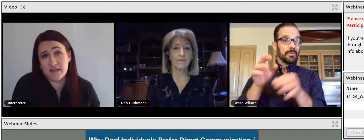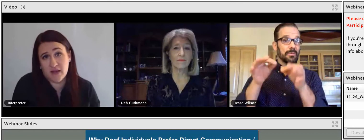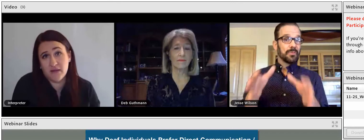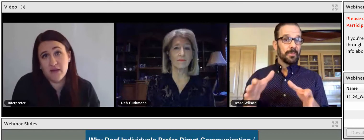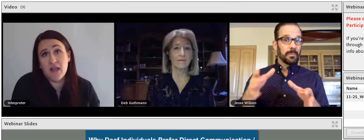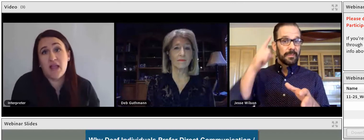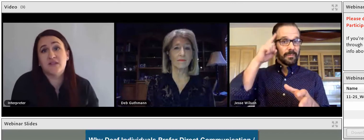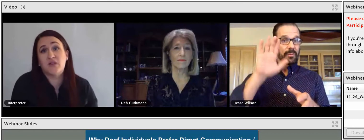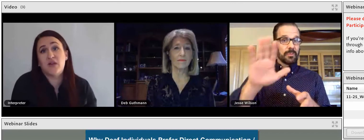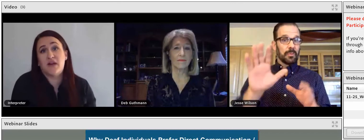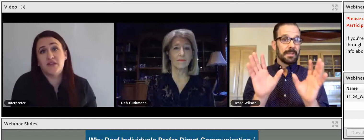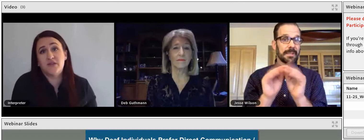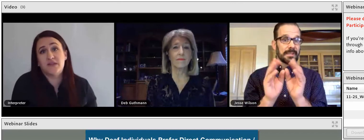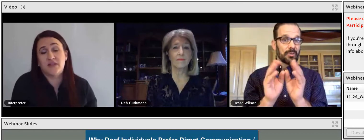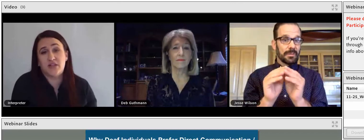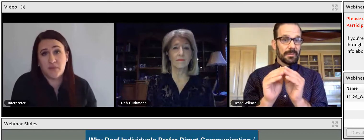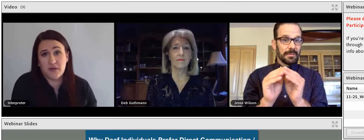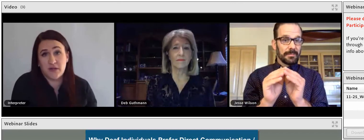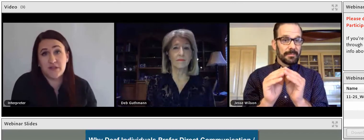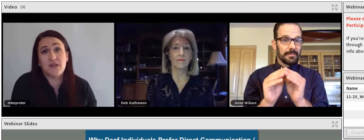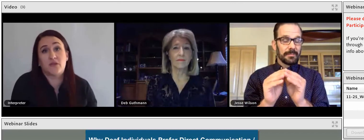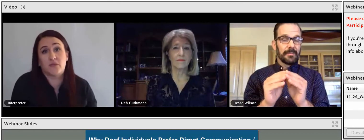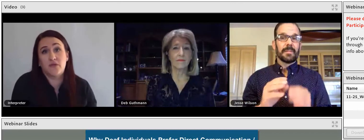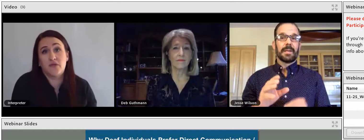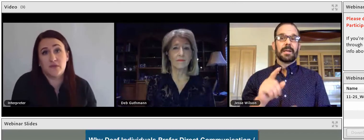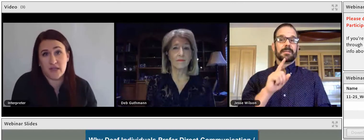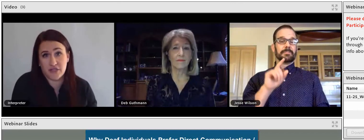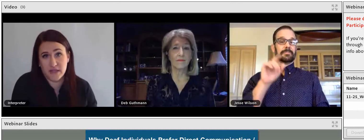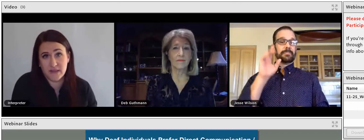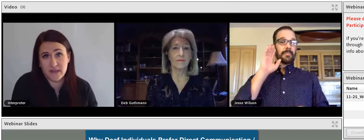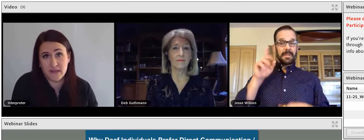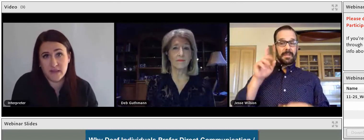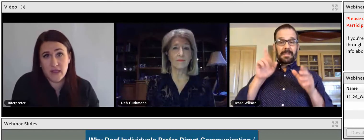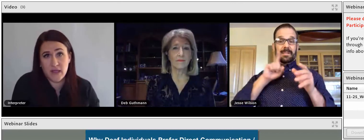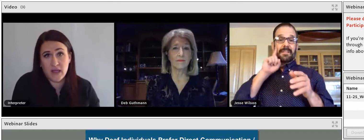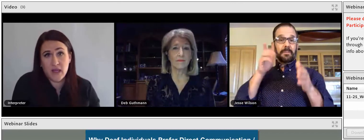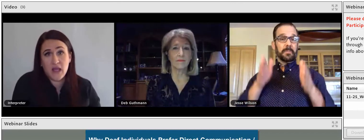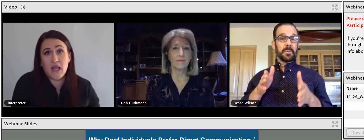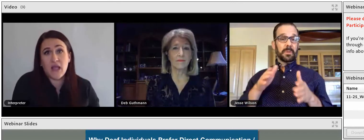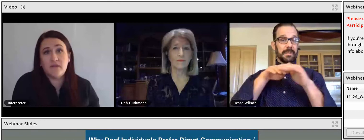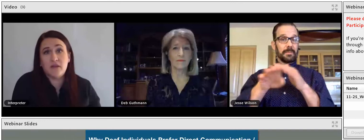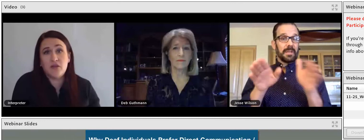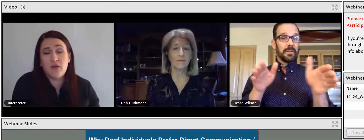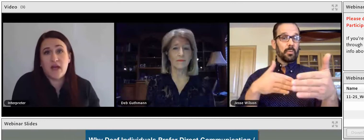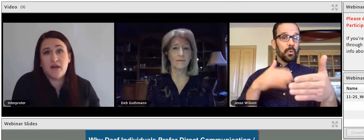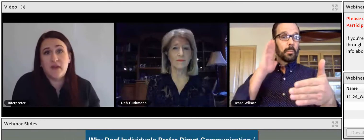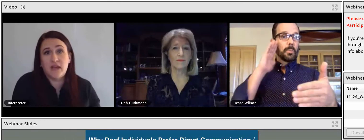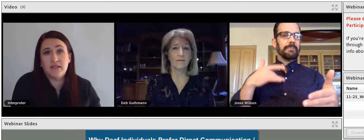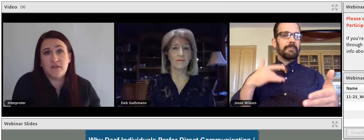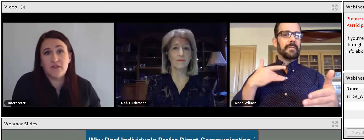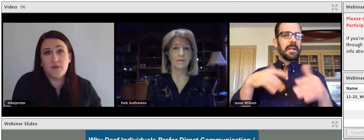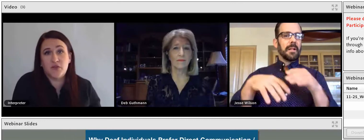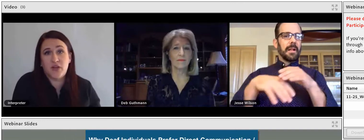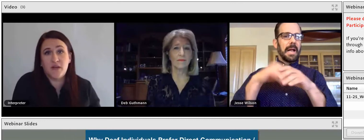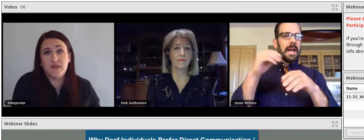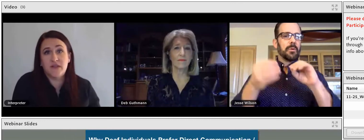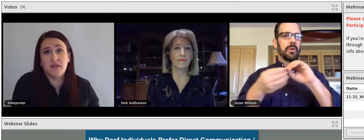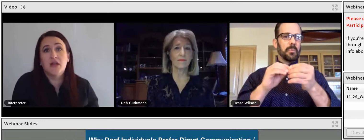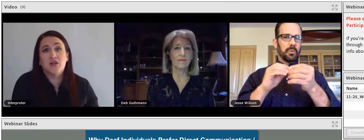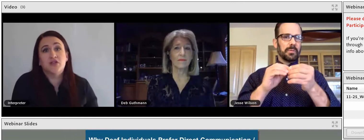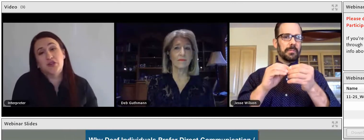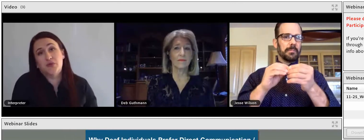know ASL, and so you have to use interpreters through those sessions. If you have a deaf